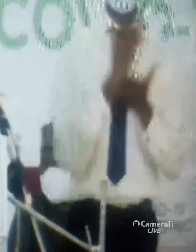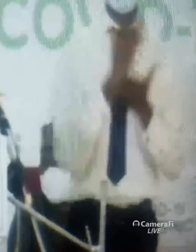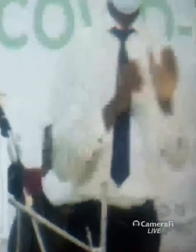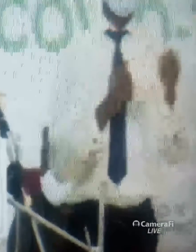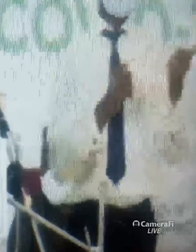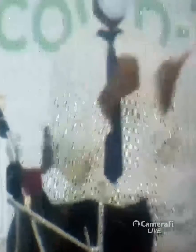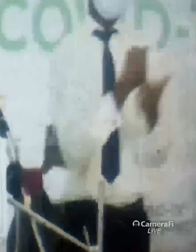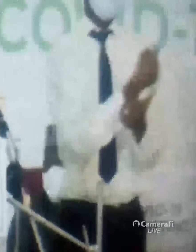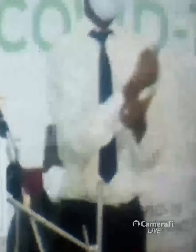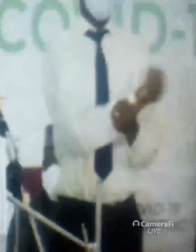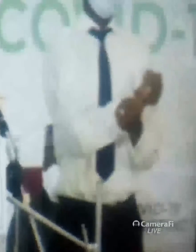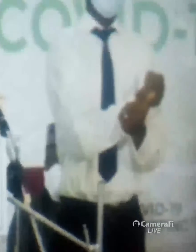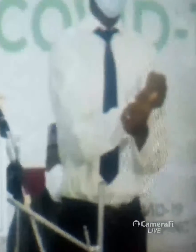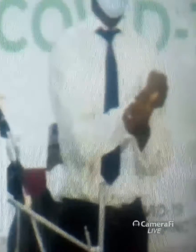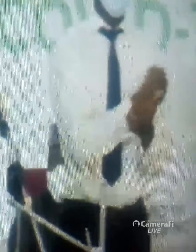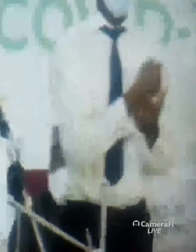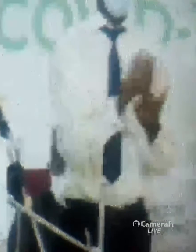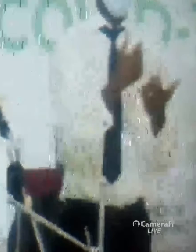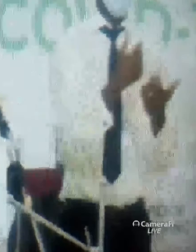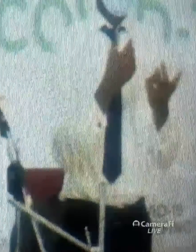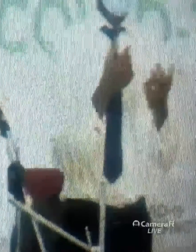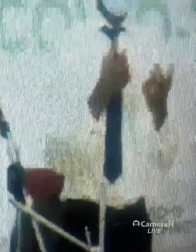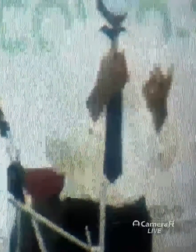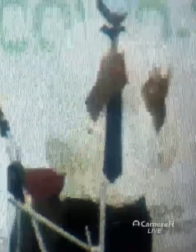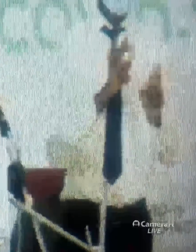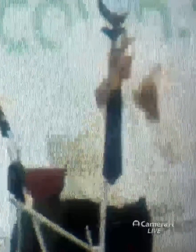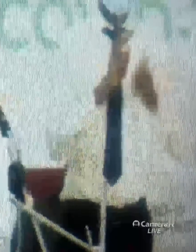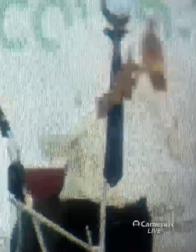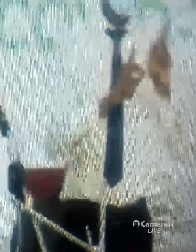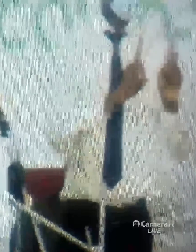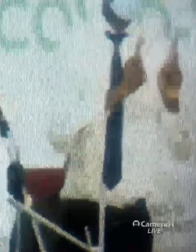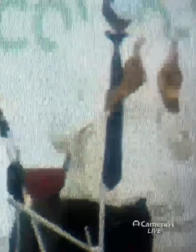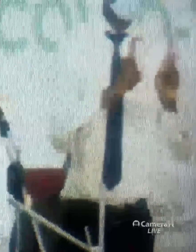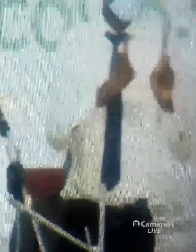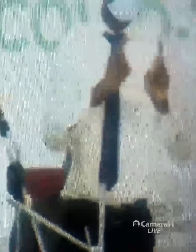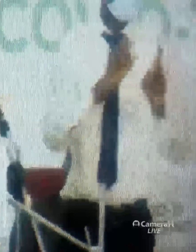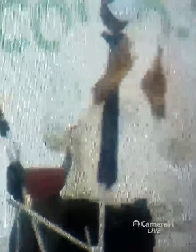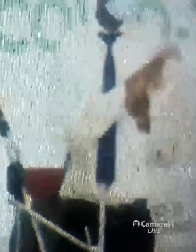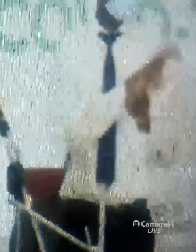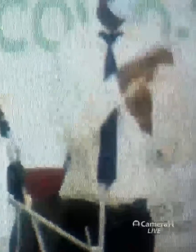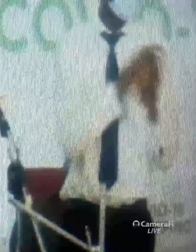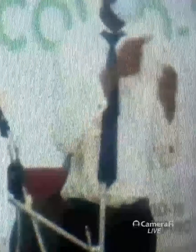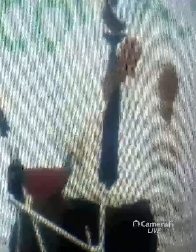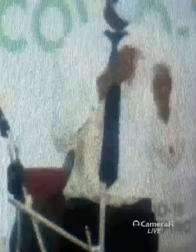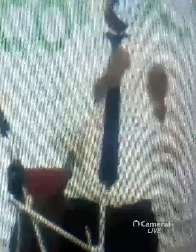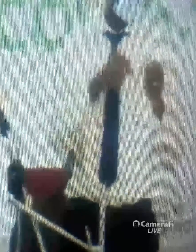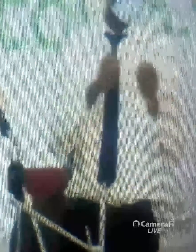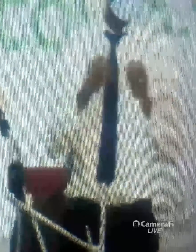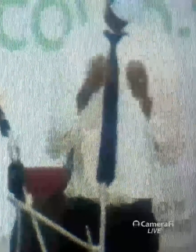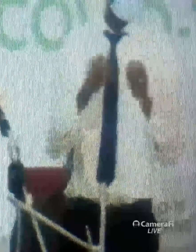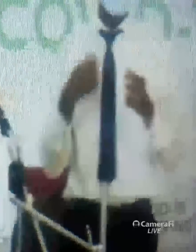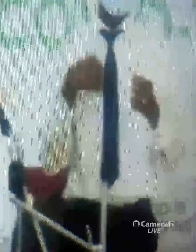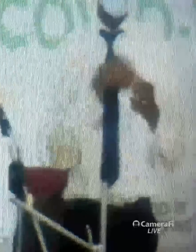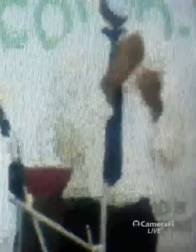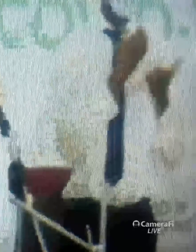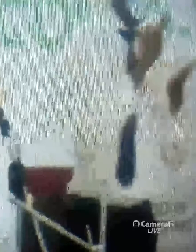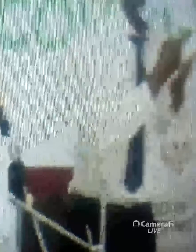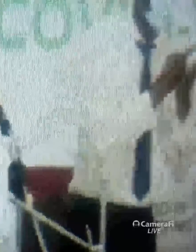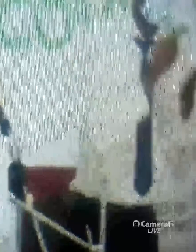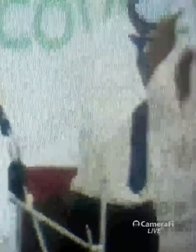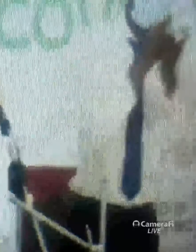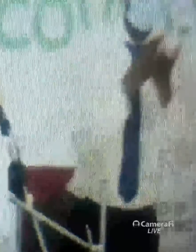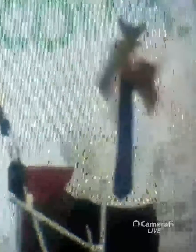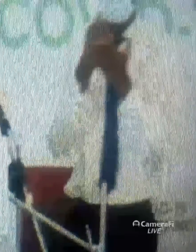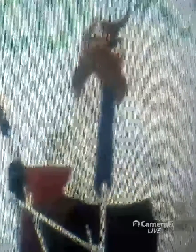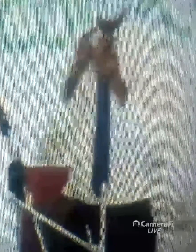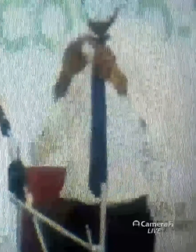vaccines, candidate vaccines, are still undergoing clinical trials. So as we have those conversations with these multiple entities, we're